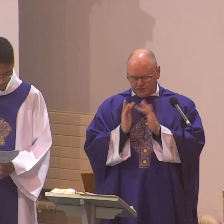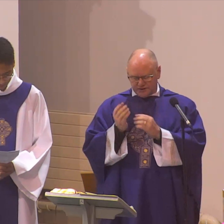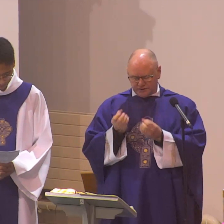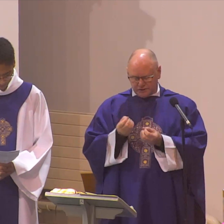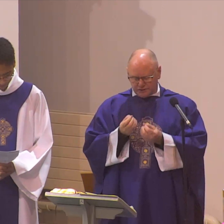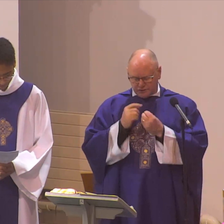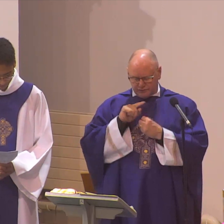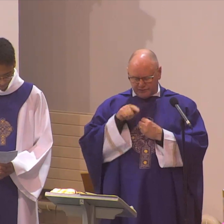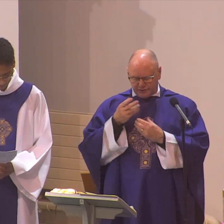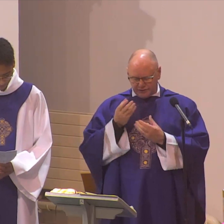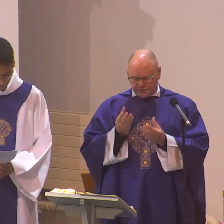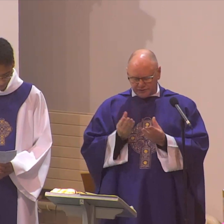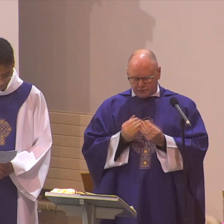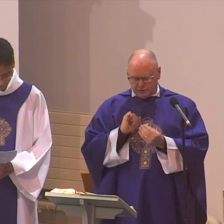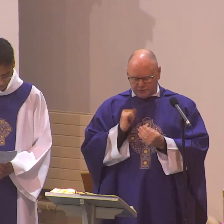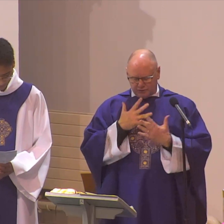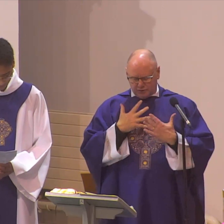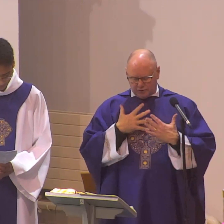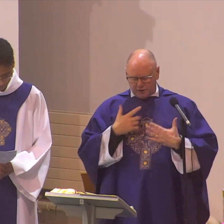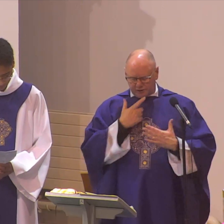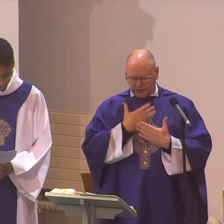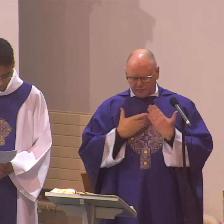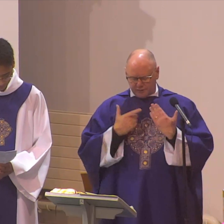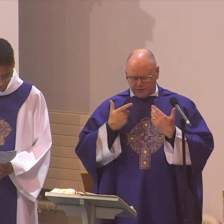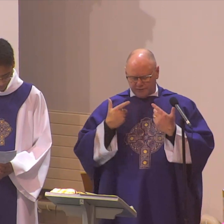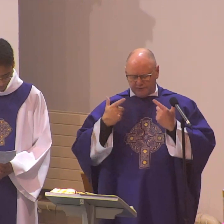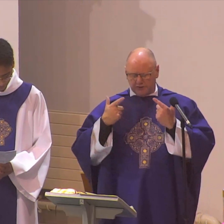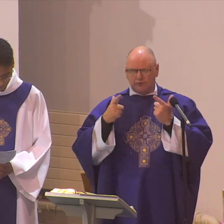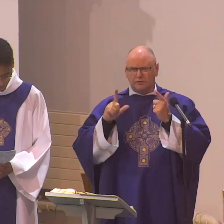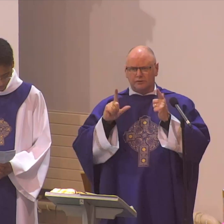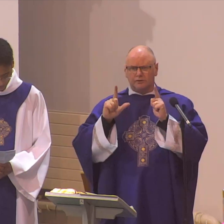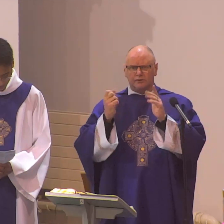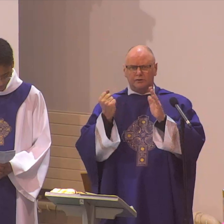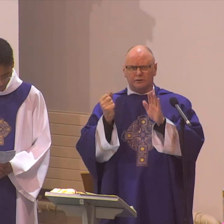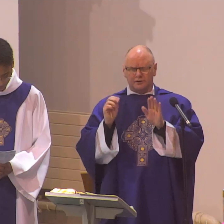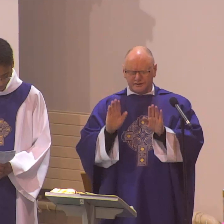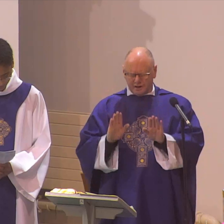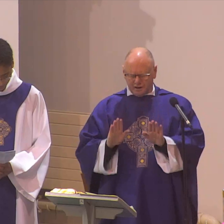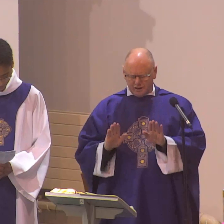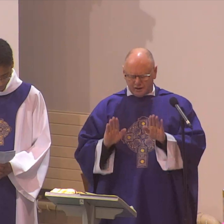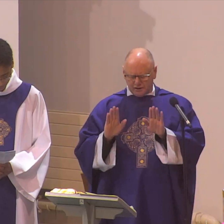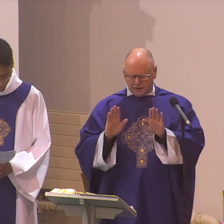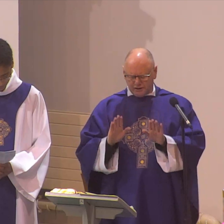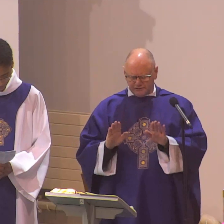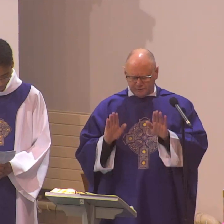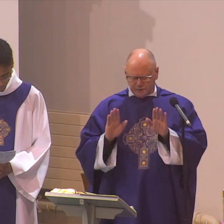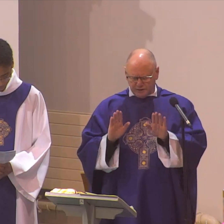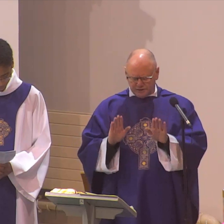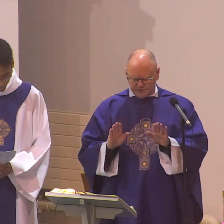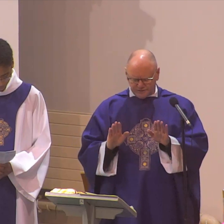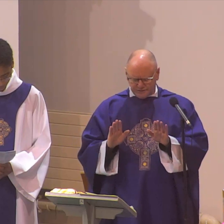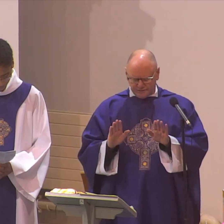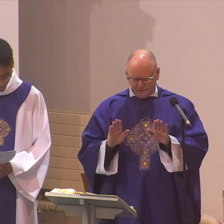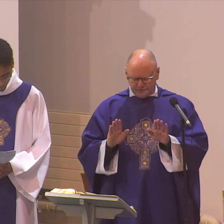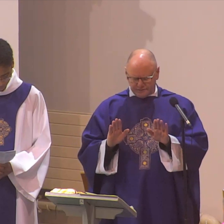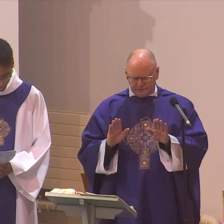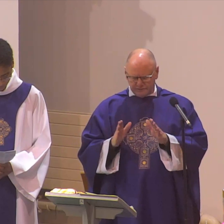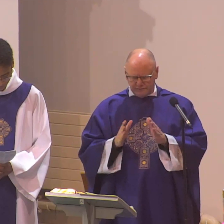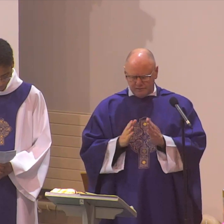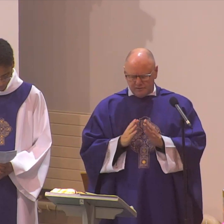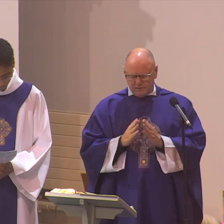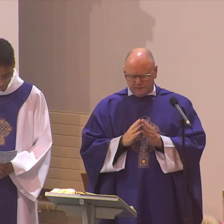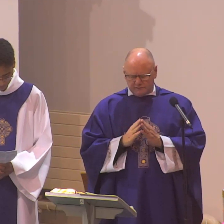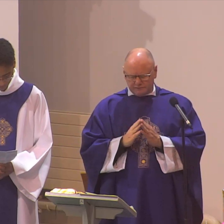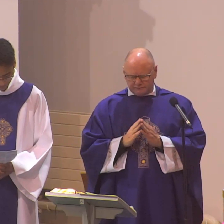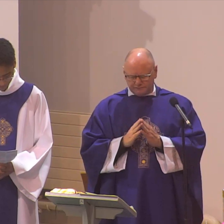Lord Jesus, you feed us with your body and blood. Lord, have mercy.